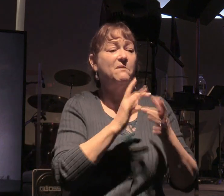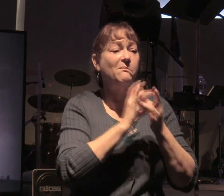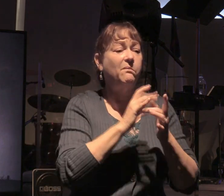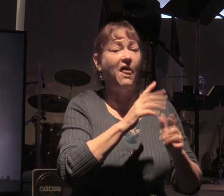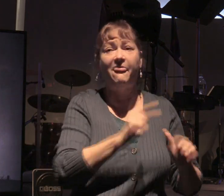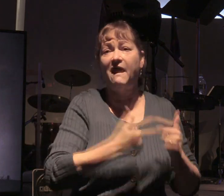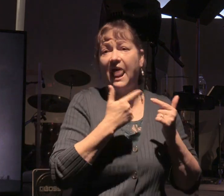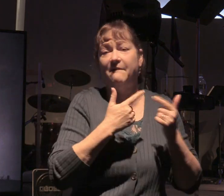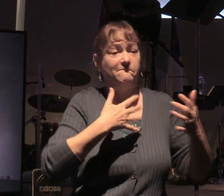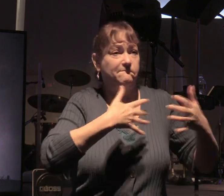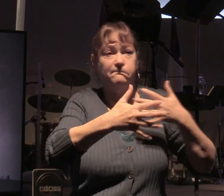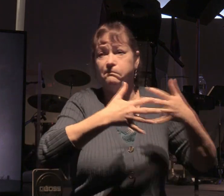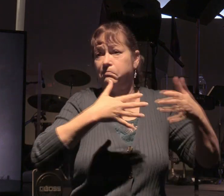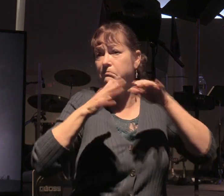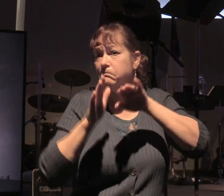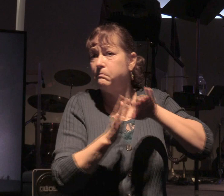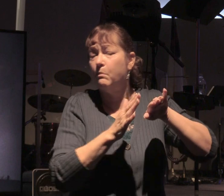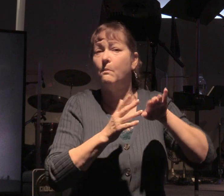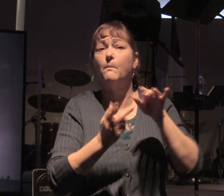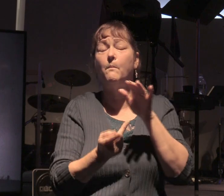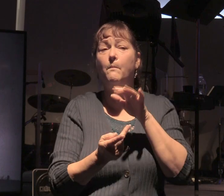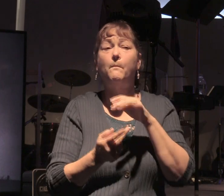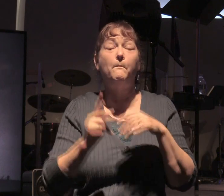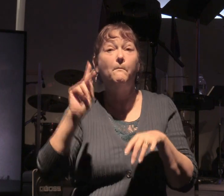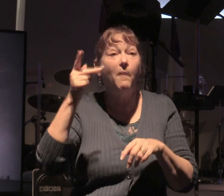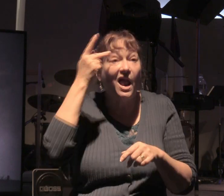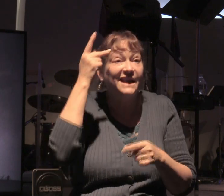they may be. Politics,